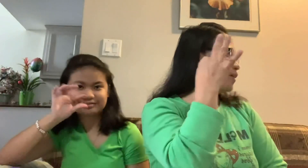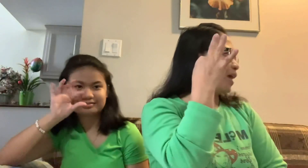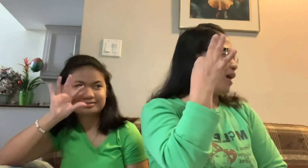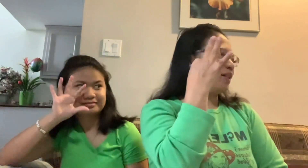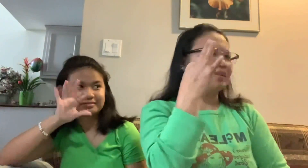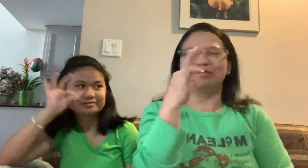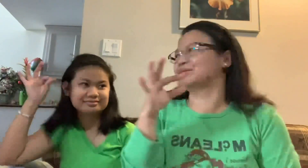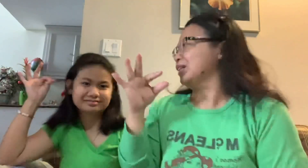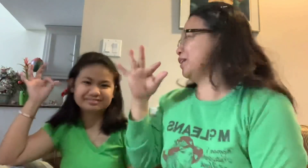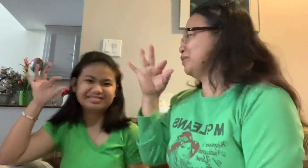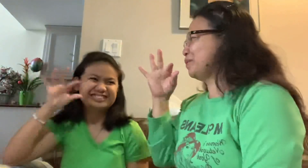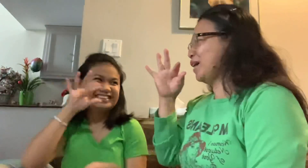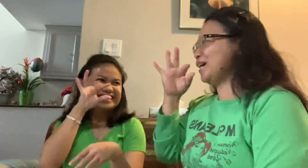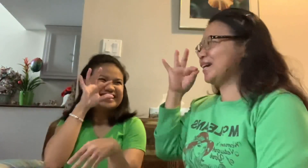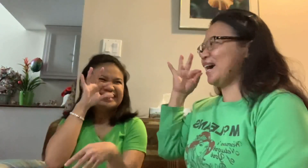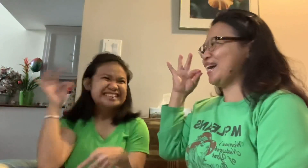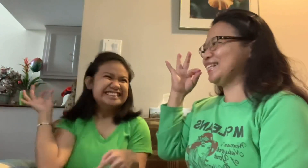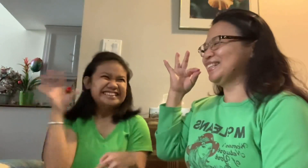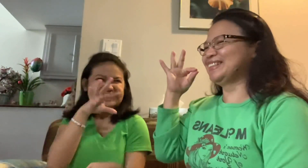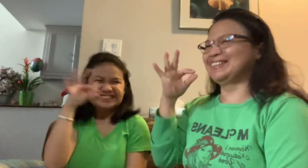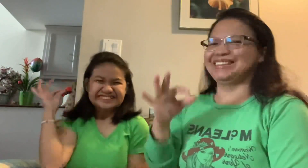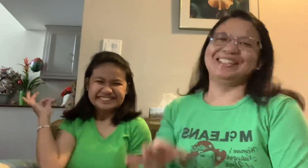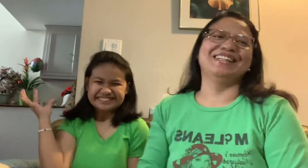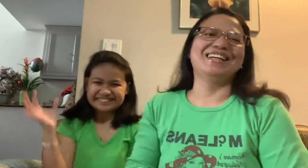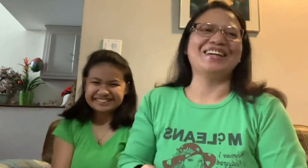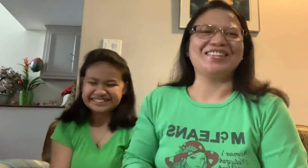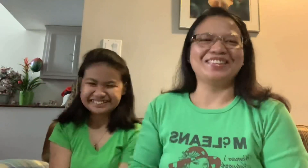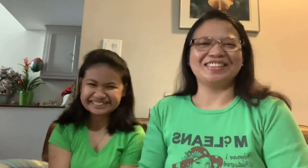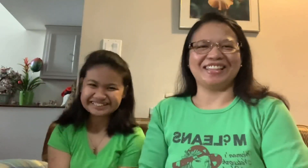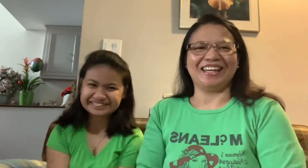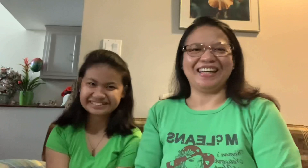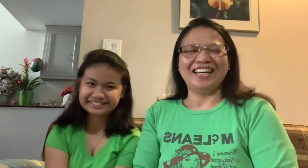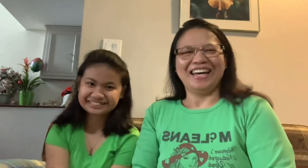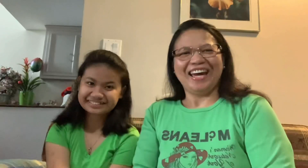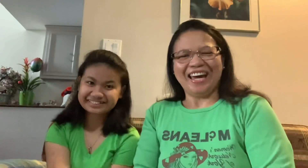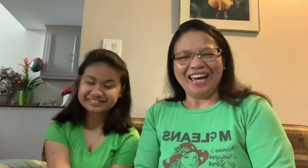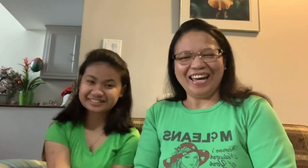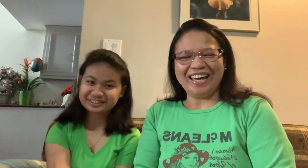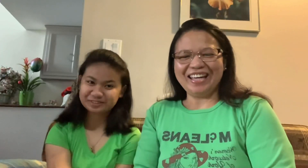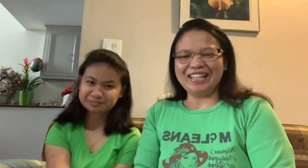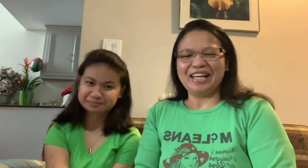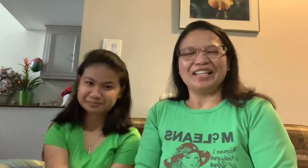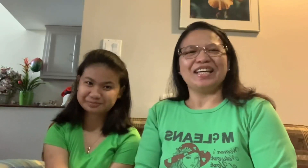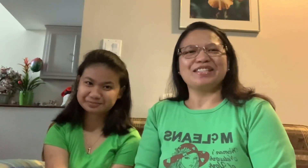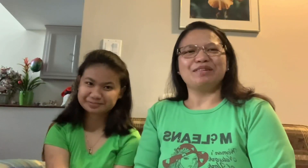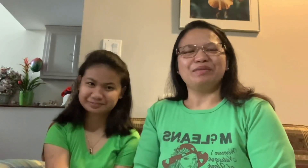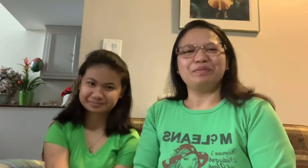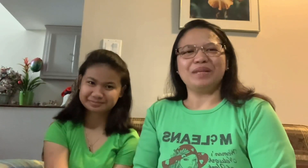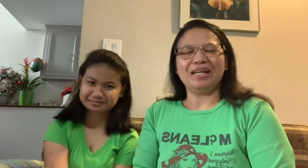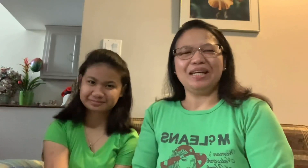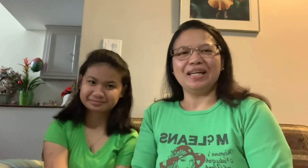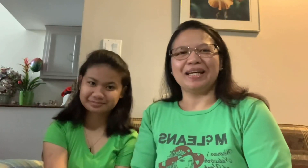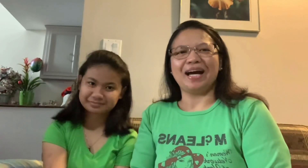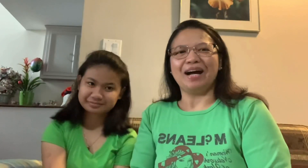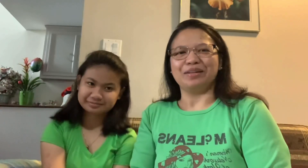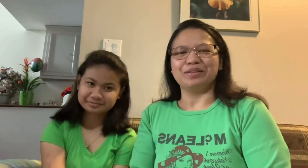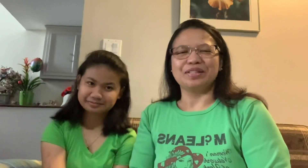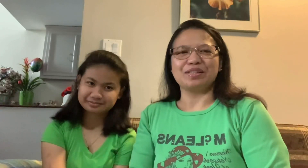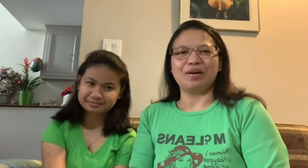Cat. For me, cat. Okay. And next one would be cow. So